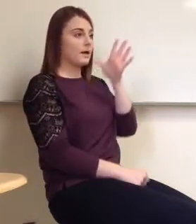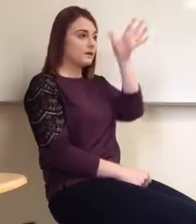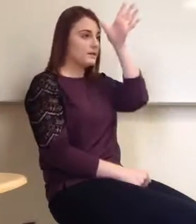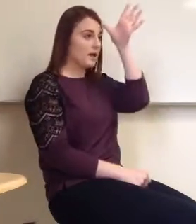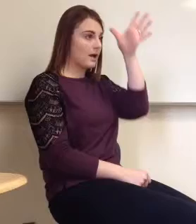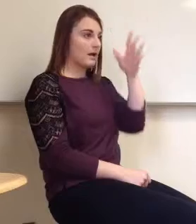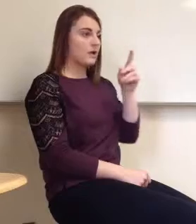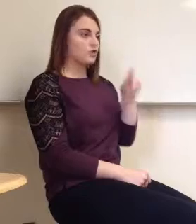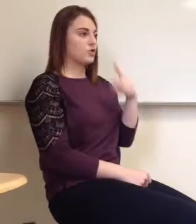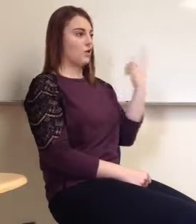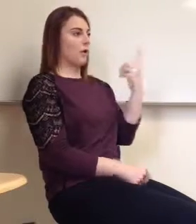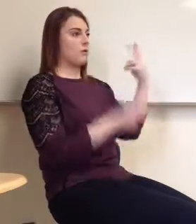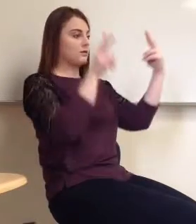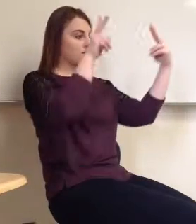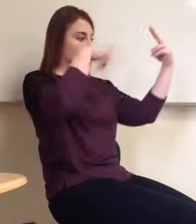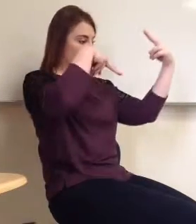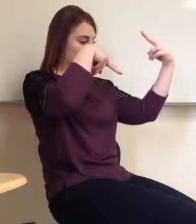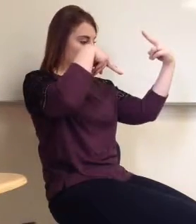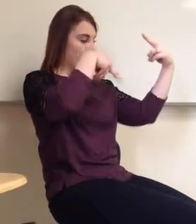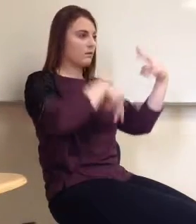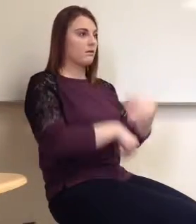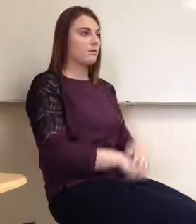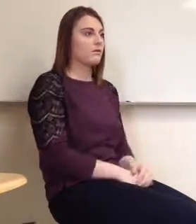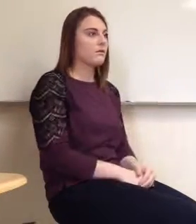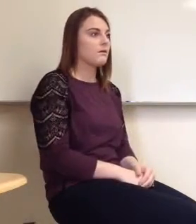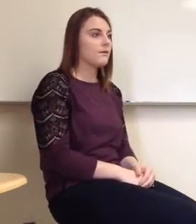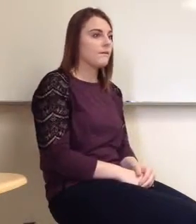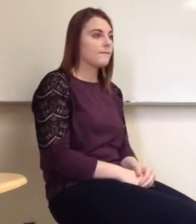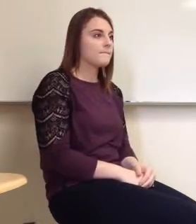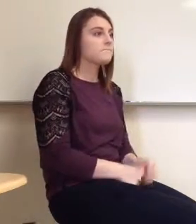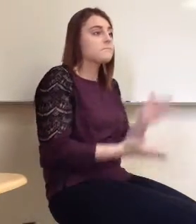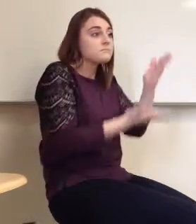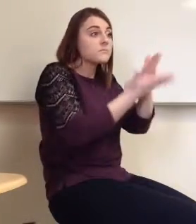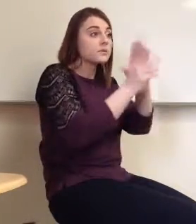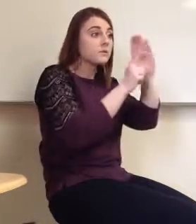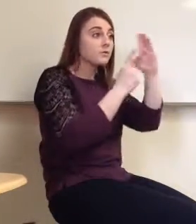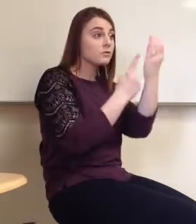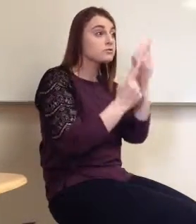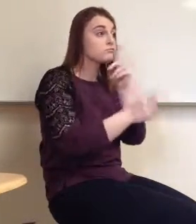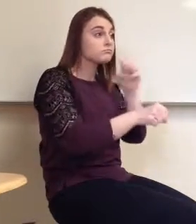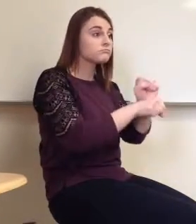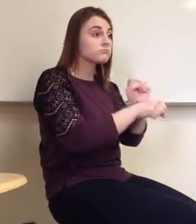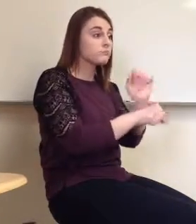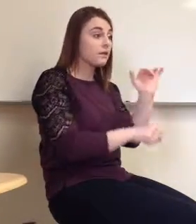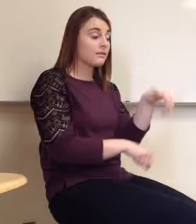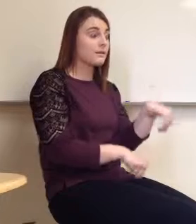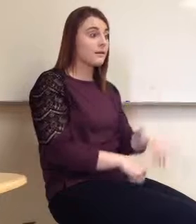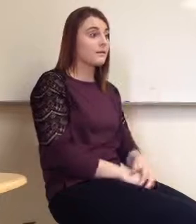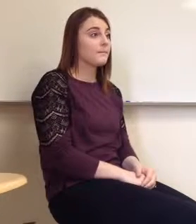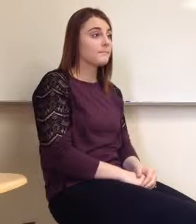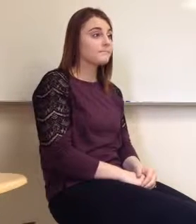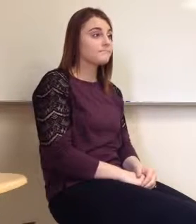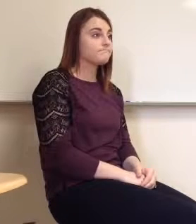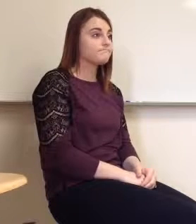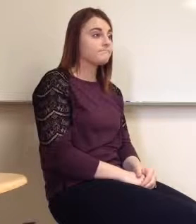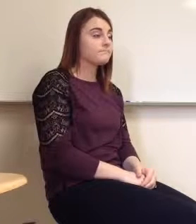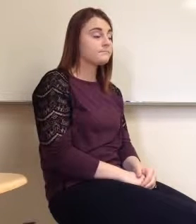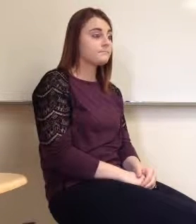know, there's something like that, yeah. In some cultures, it is that way. But in this case, he's talking about